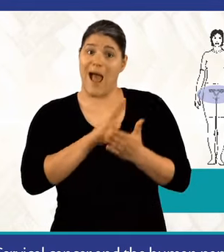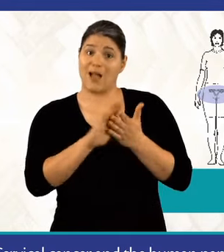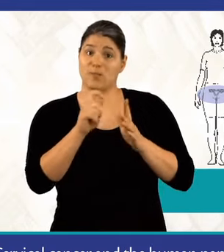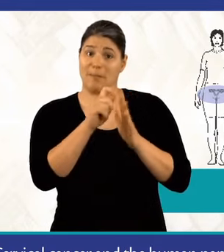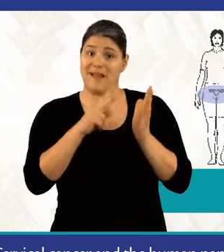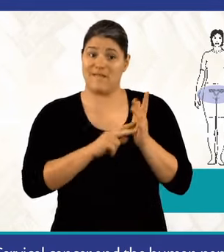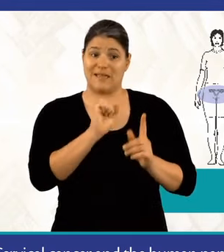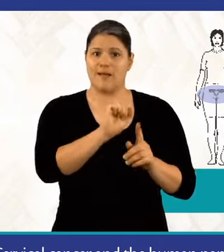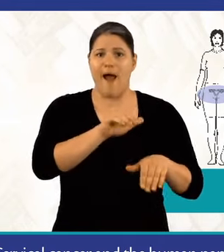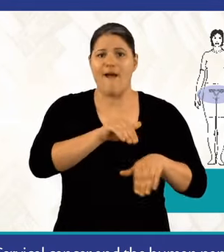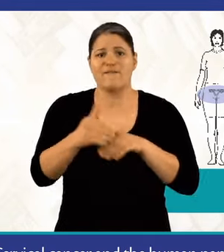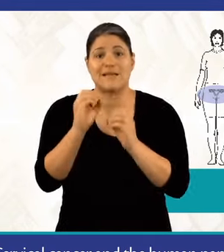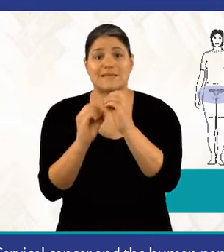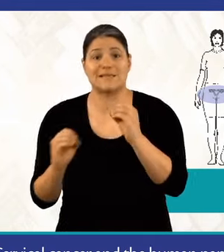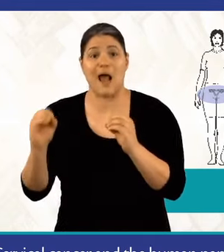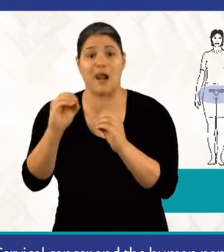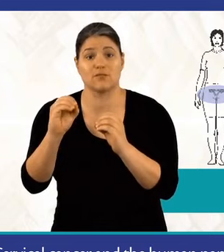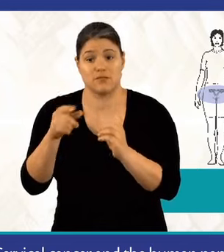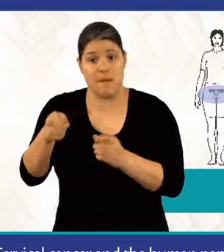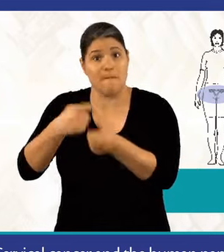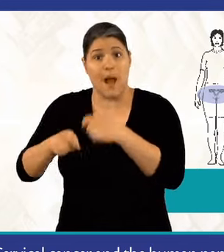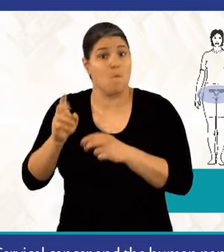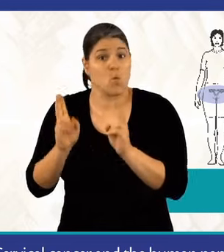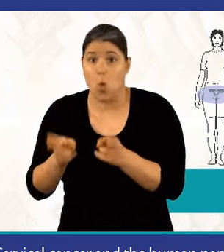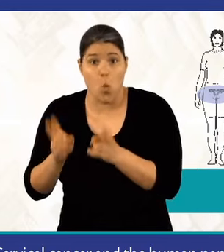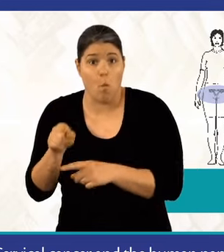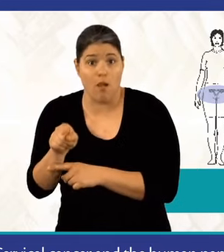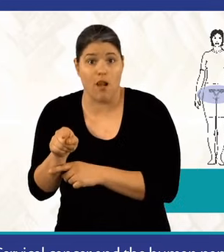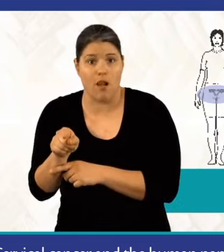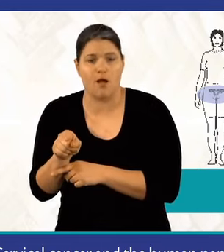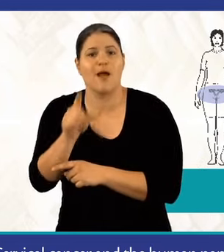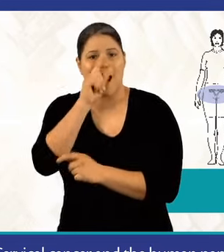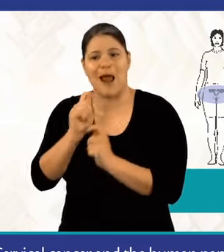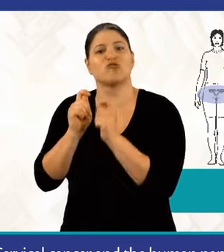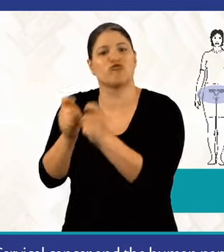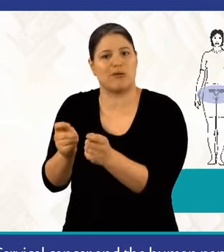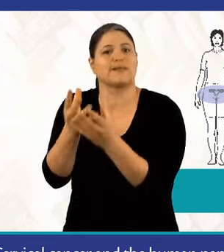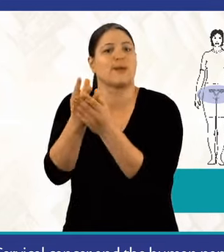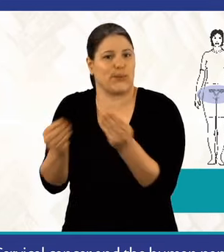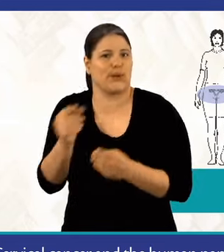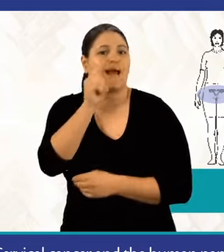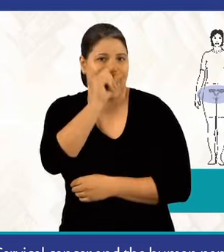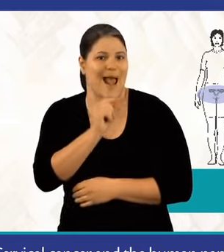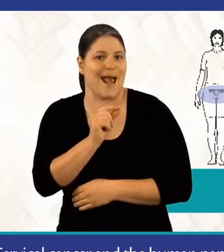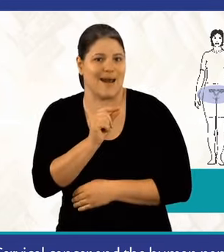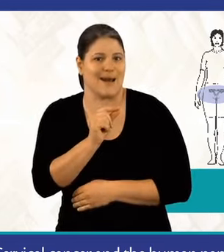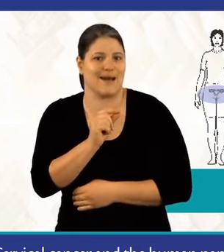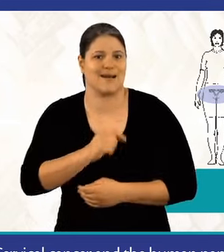Although there is no treatment for persistent HPV infections, there is treatment for the abnormal cells that HPV can